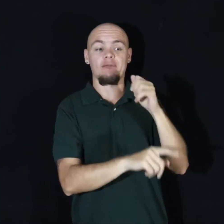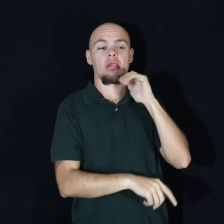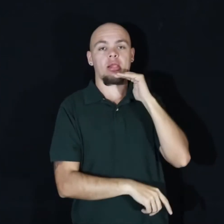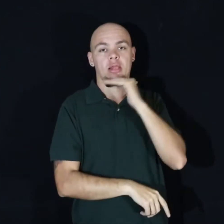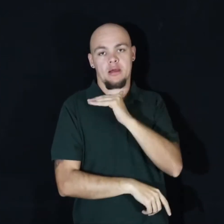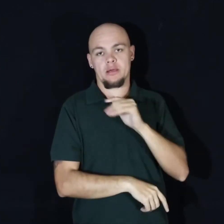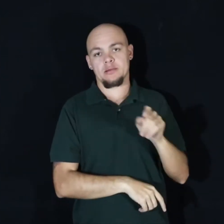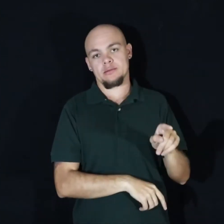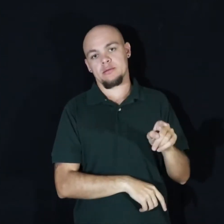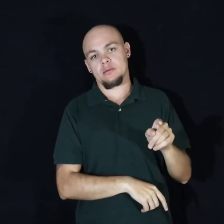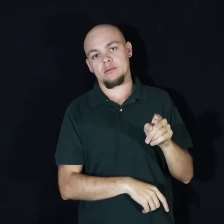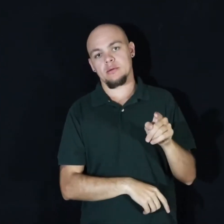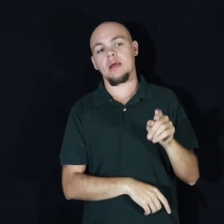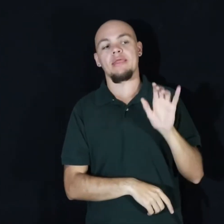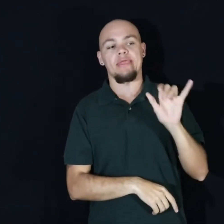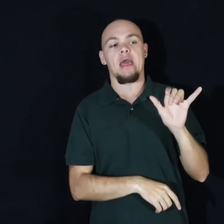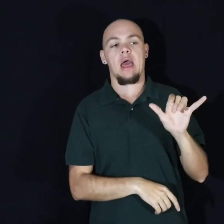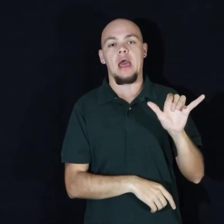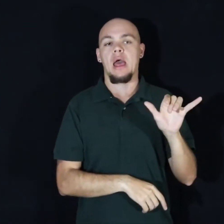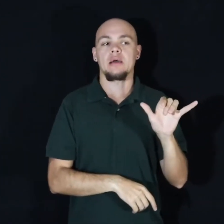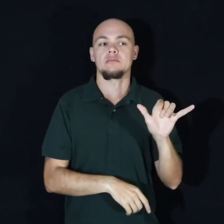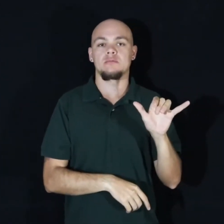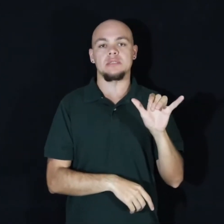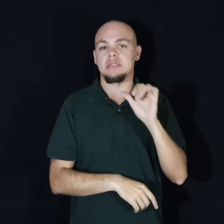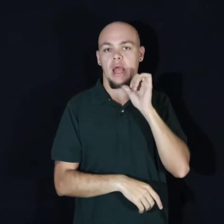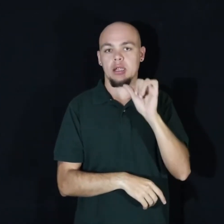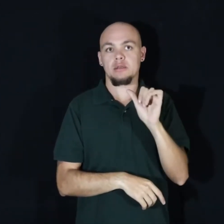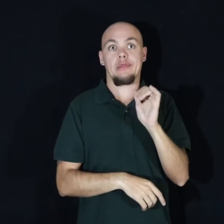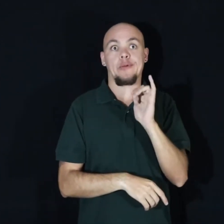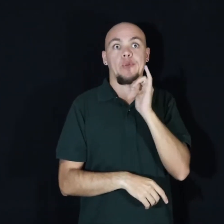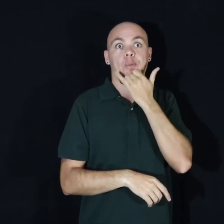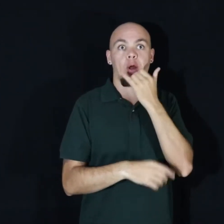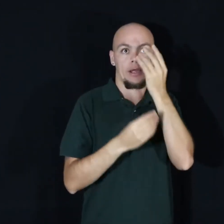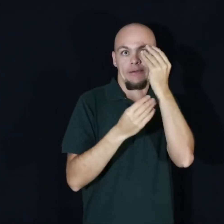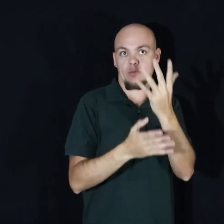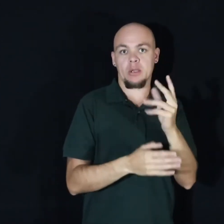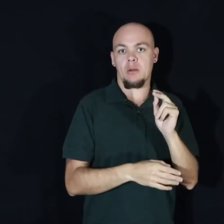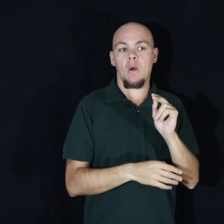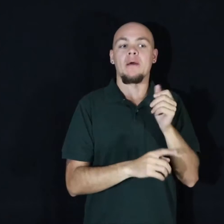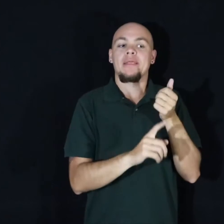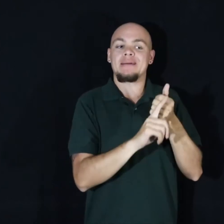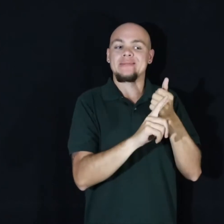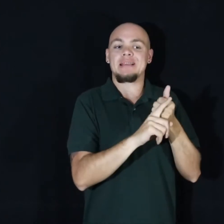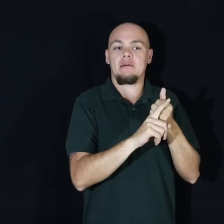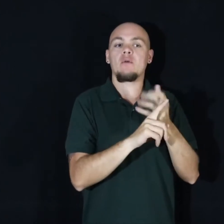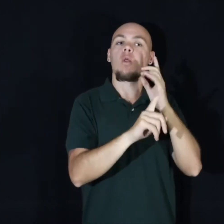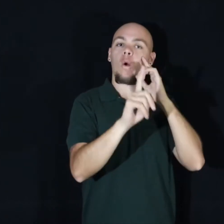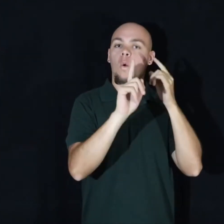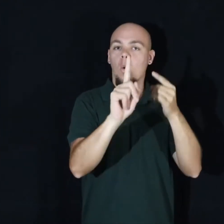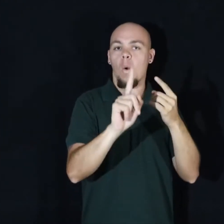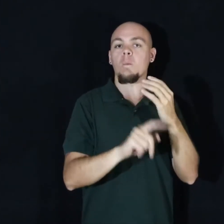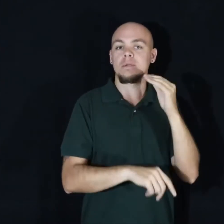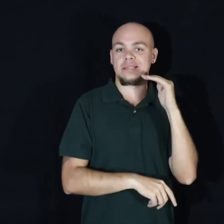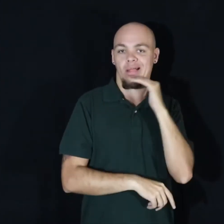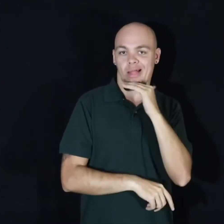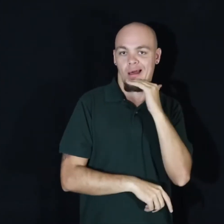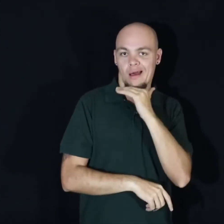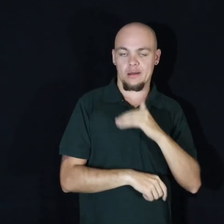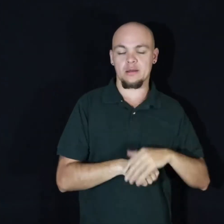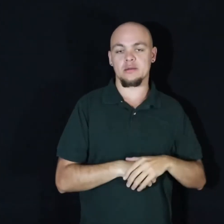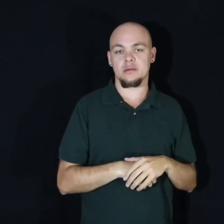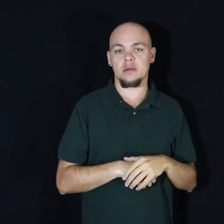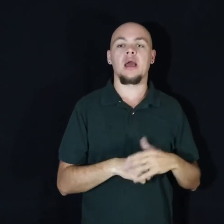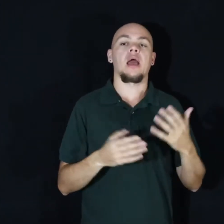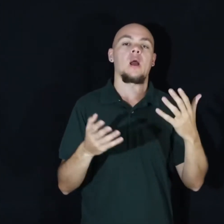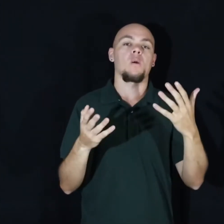this story was literally lying about it. It was an intentional lie to get people angry and get them riled up and of